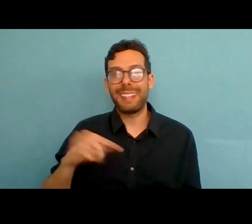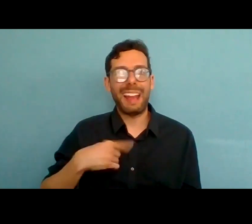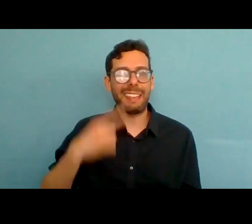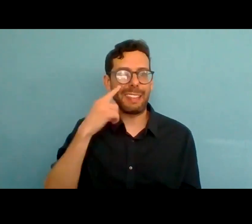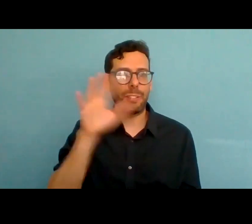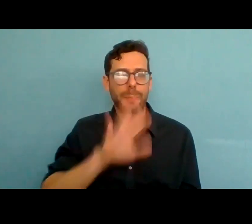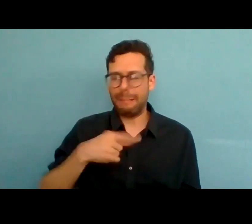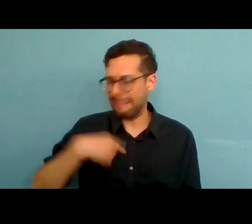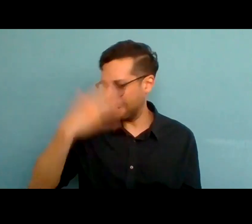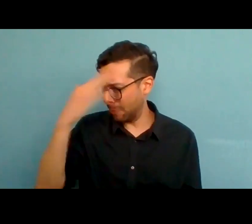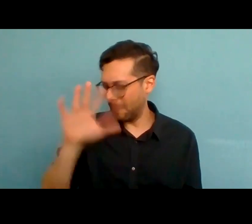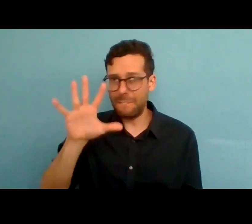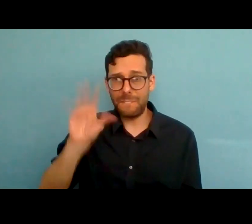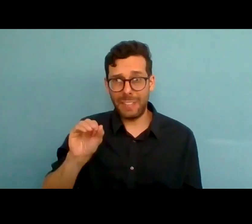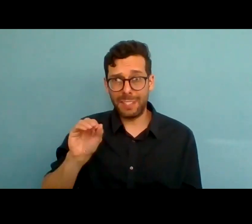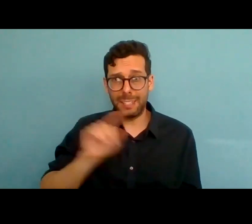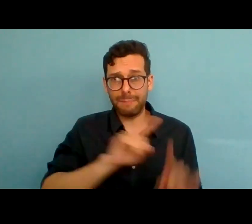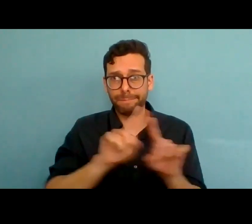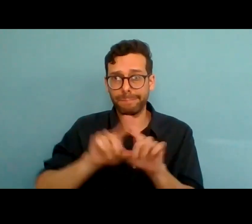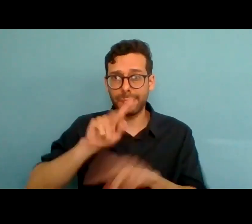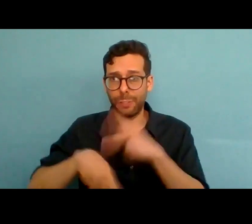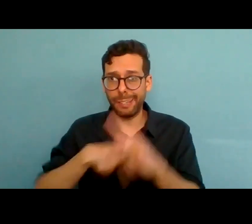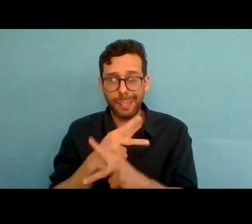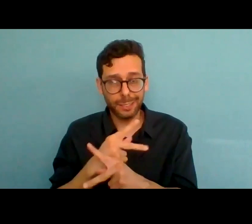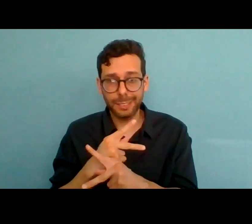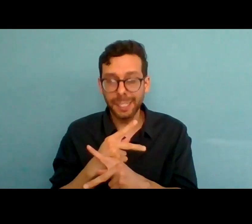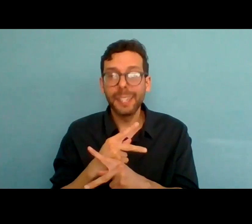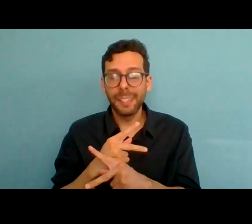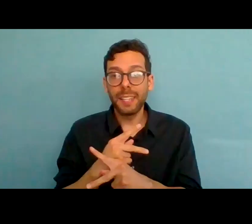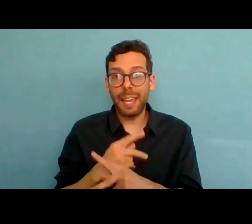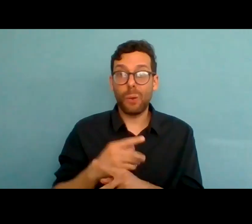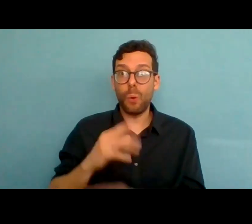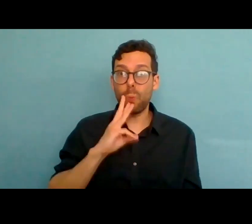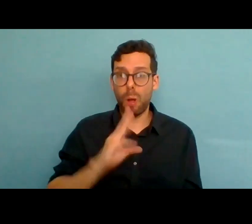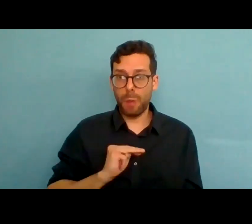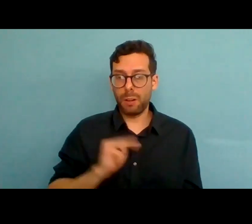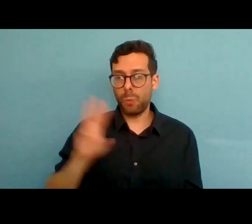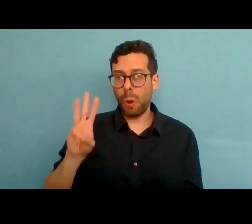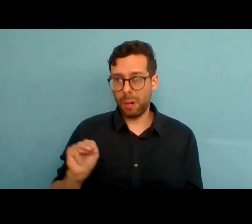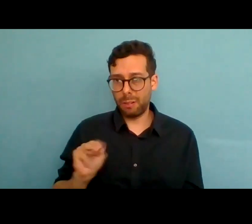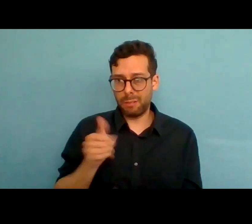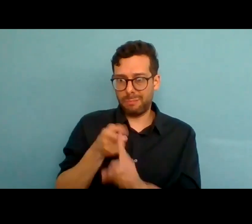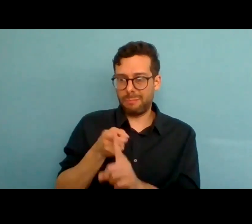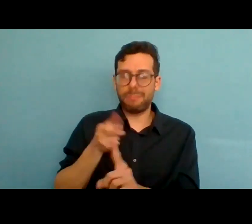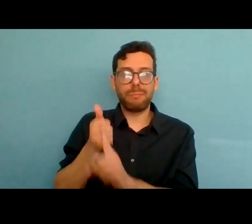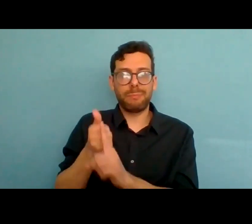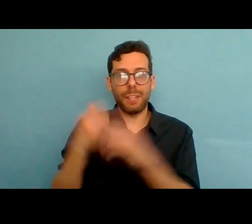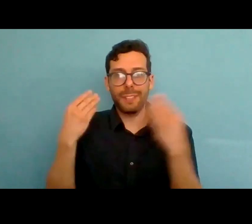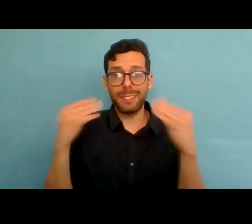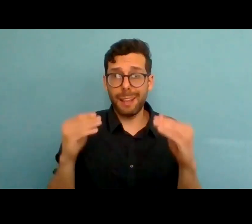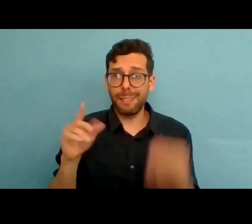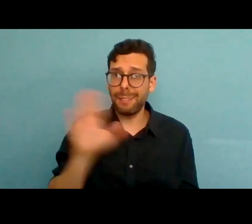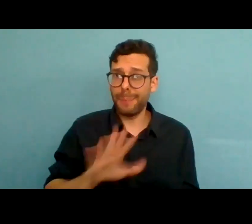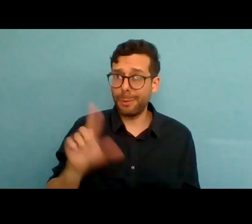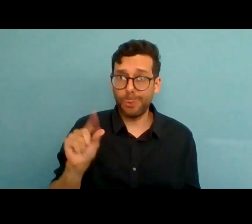know Walmart has at least 20. And so when you look at that, that's also something to consider. I do not